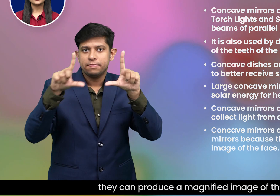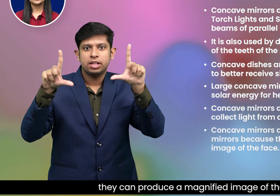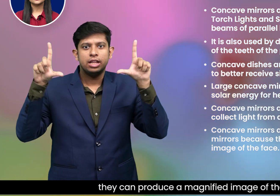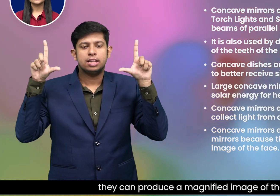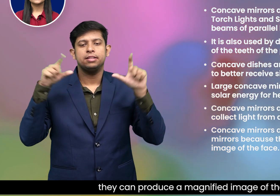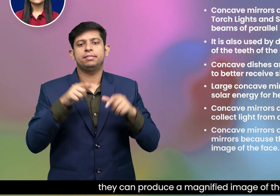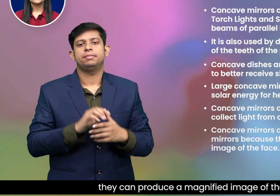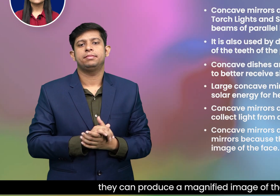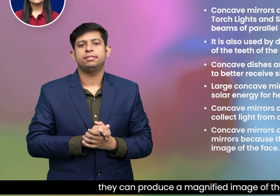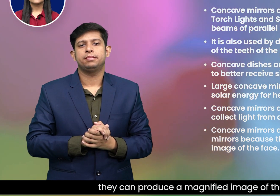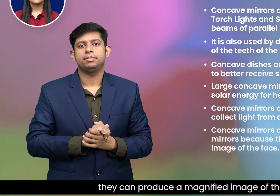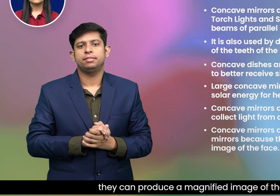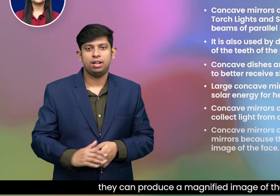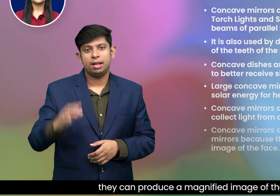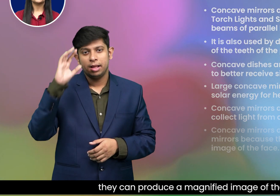the face.